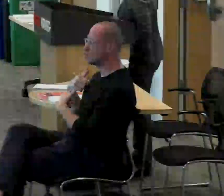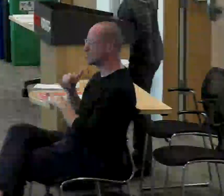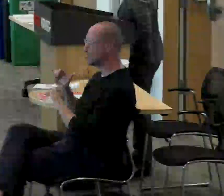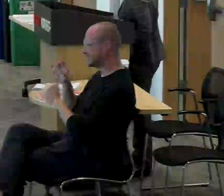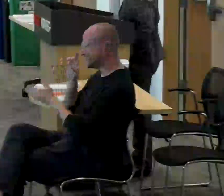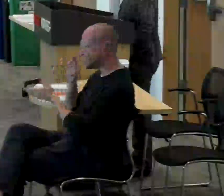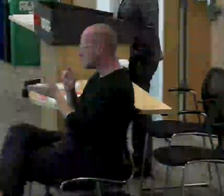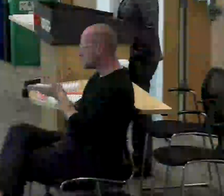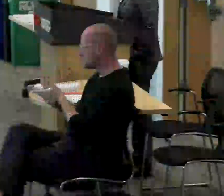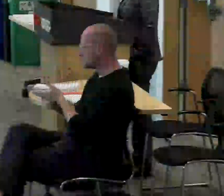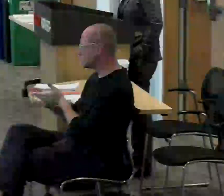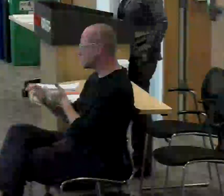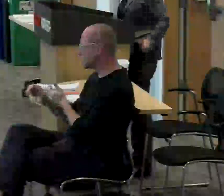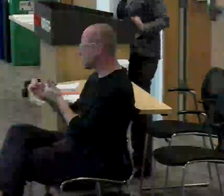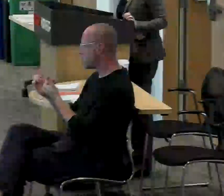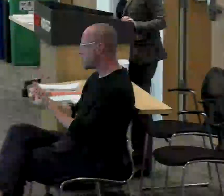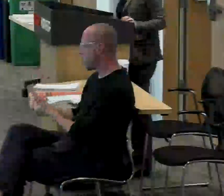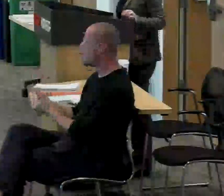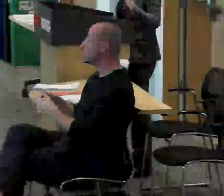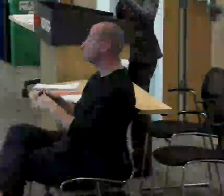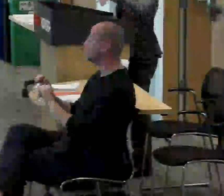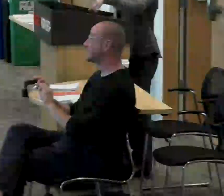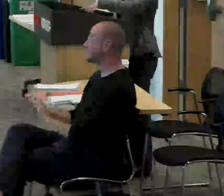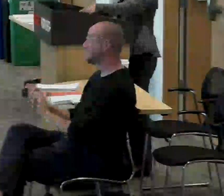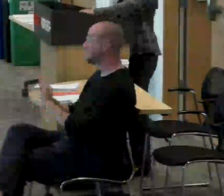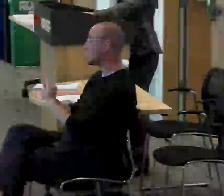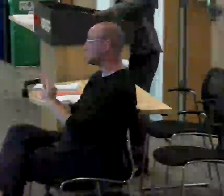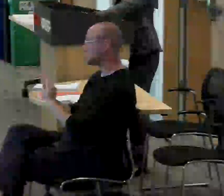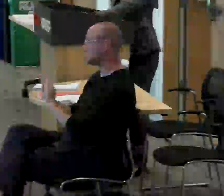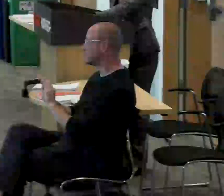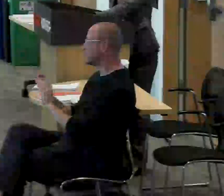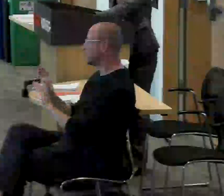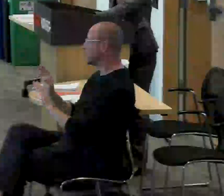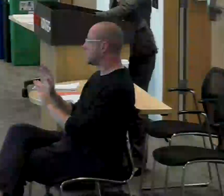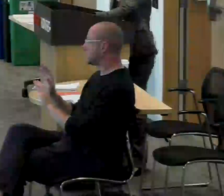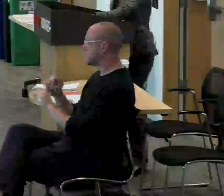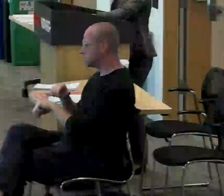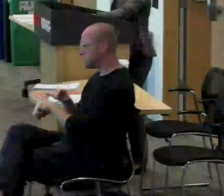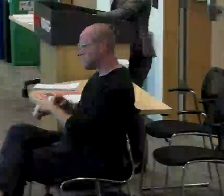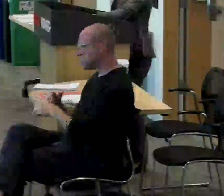I running over? I don't see a clock anywhere. I'm okay? Okay.